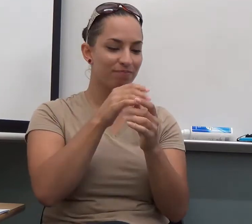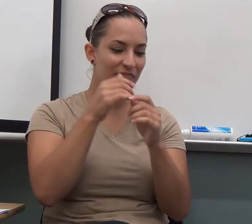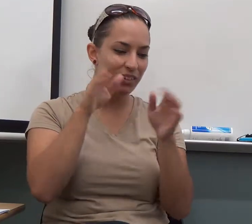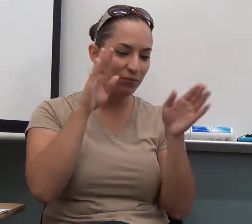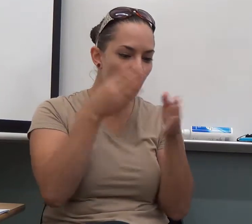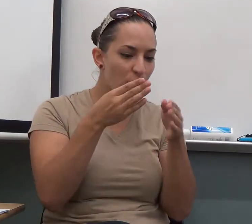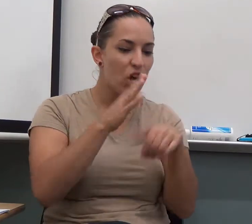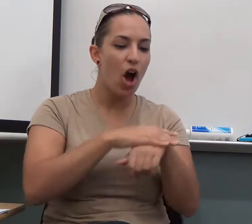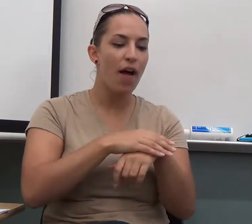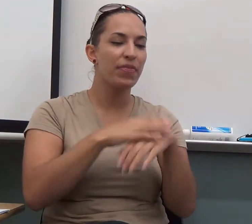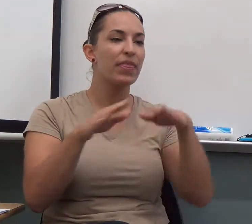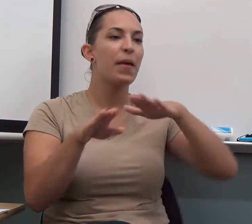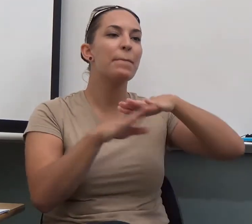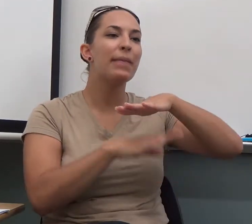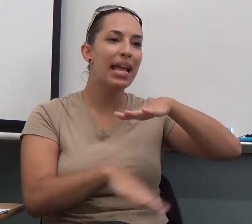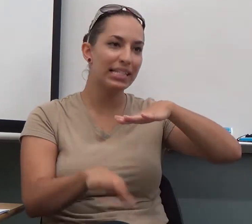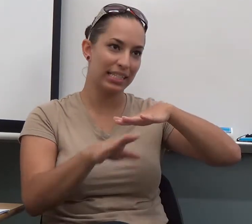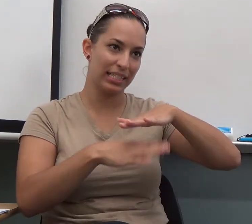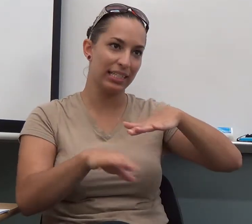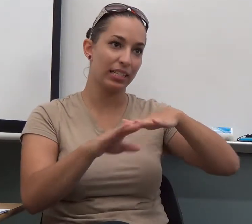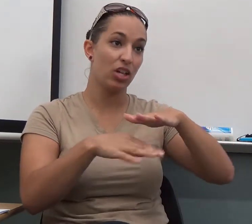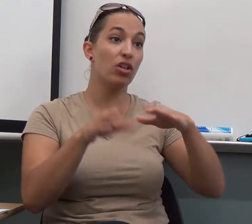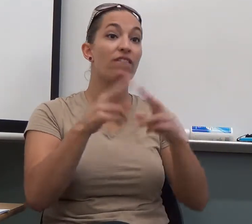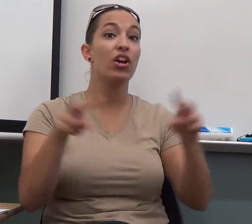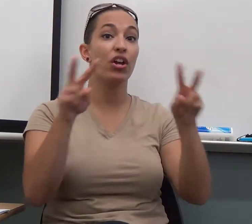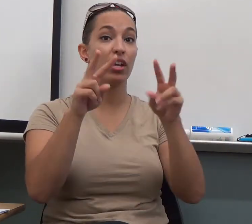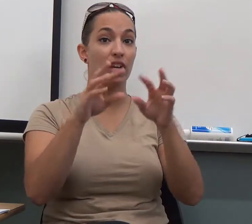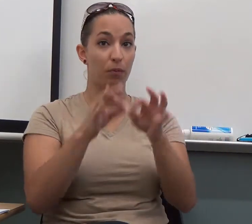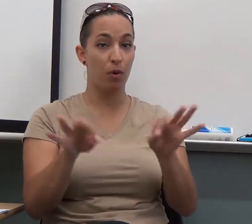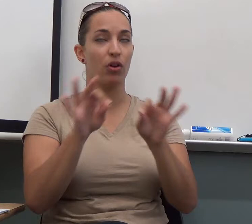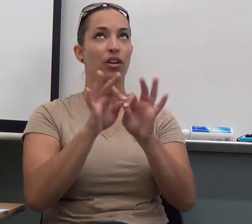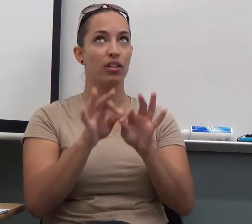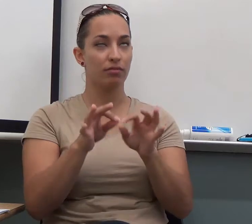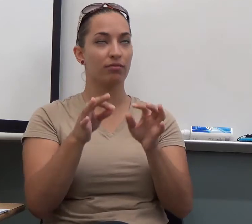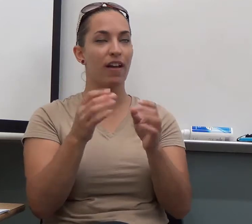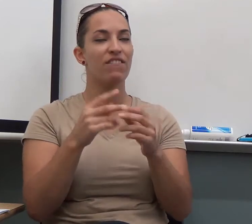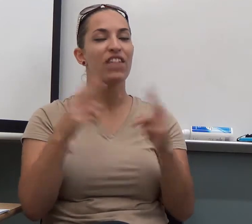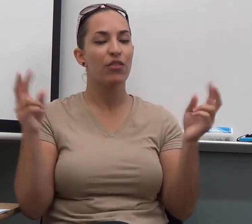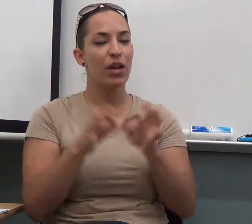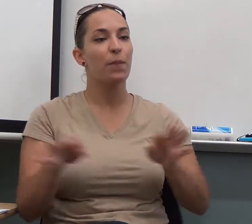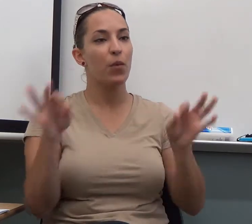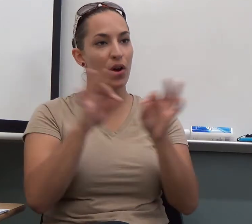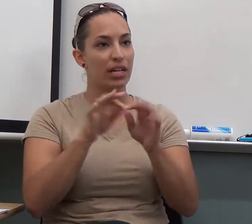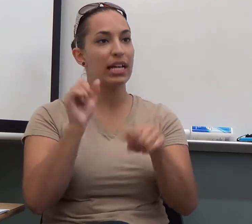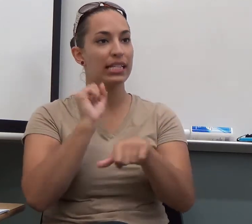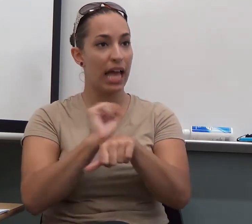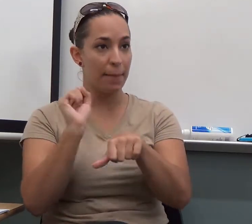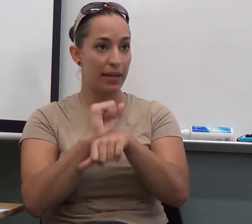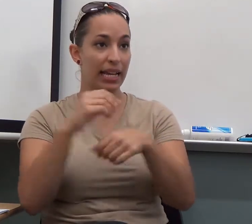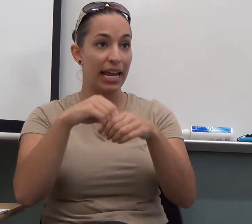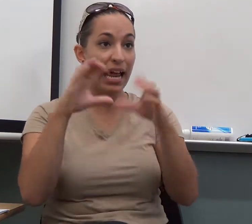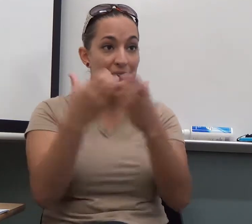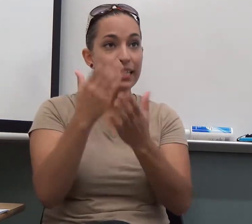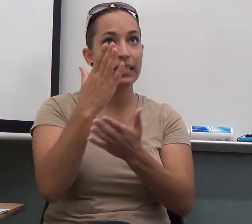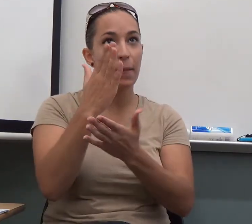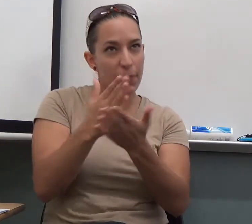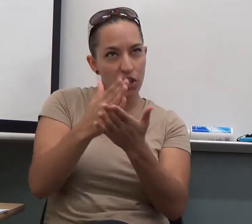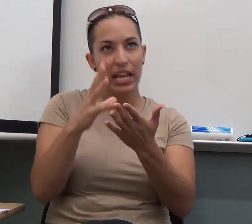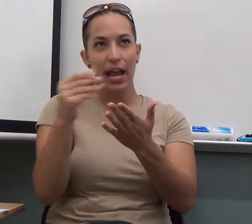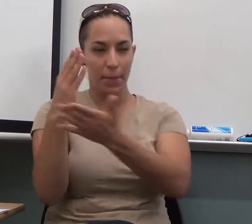have a very important assignment today that you're going to do in class partially and at home partially, okay? So you need to focus on me. So